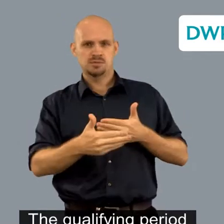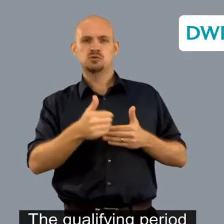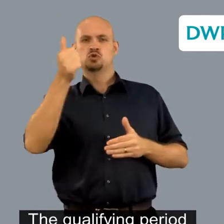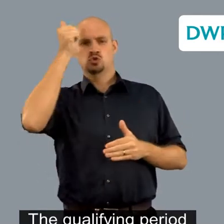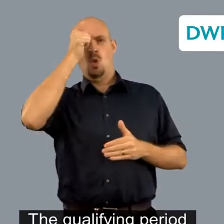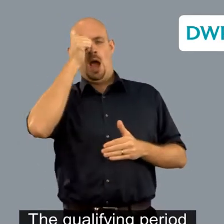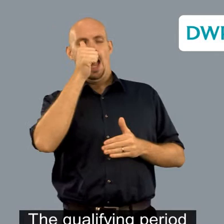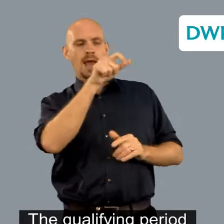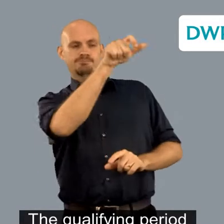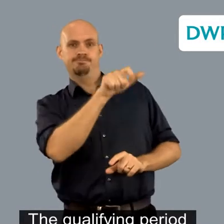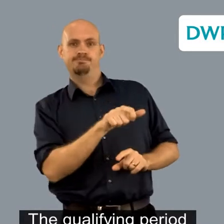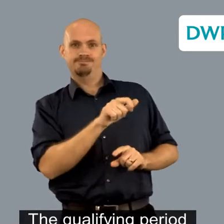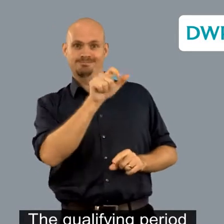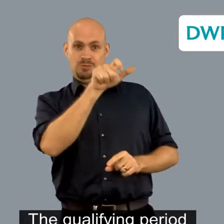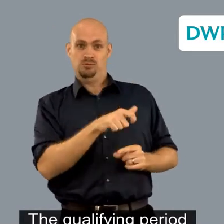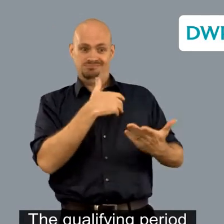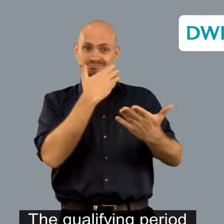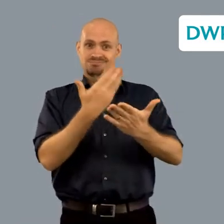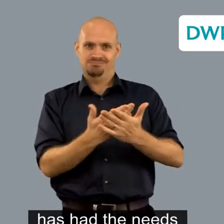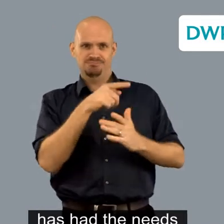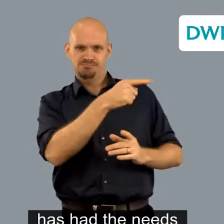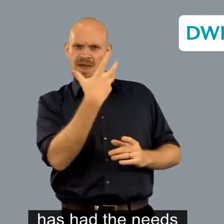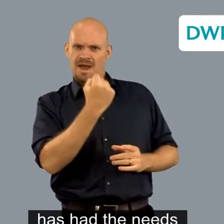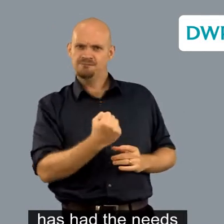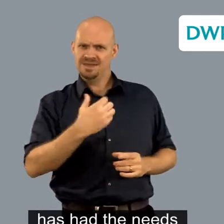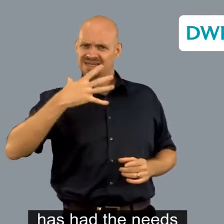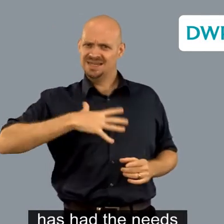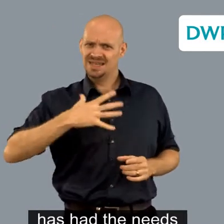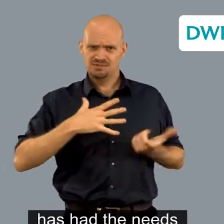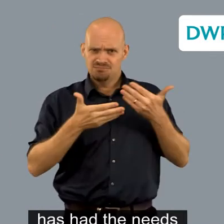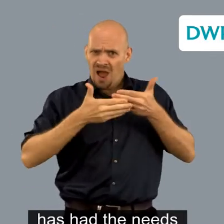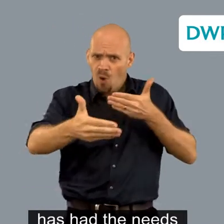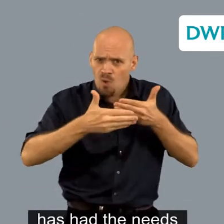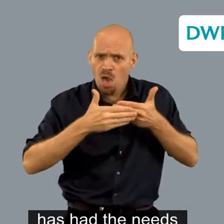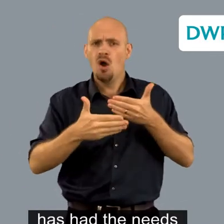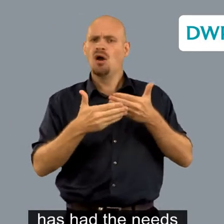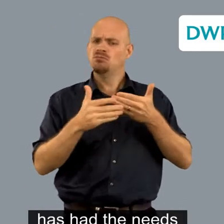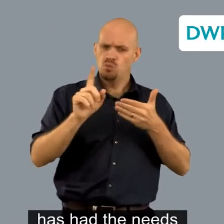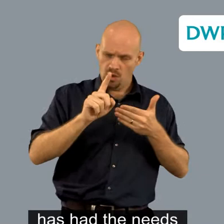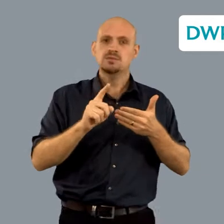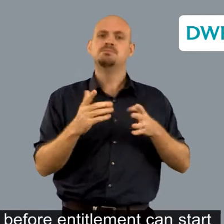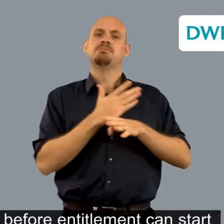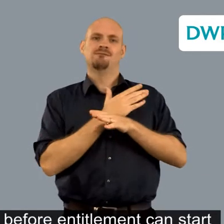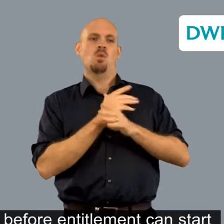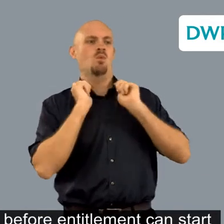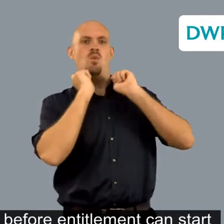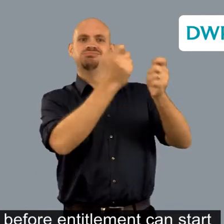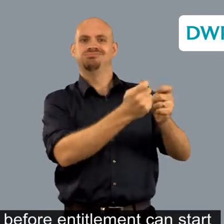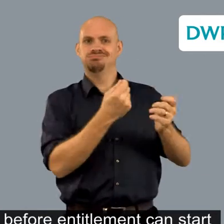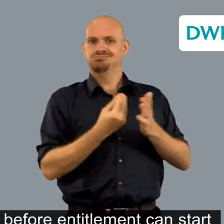qualifying period establishes that the claimant has had the needs for a certain period of time